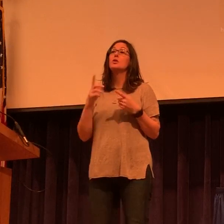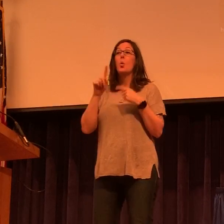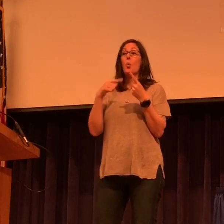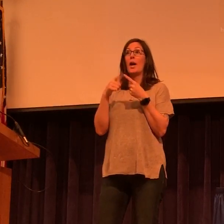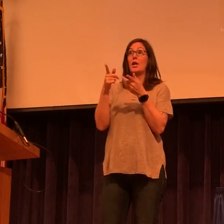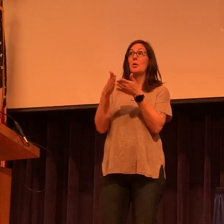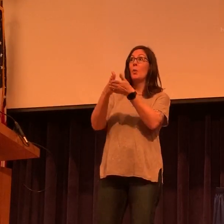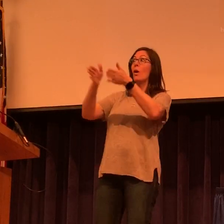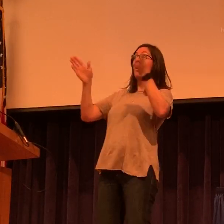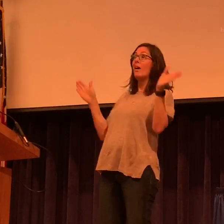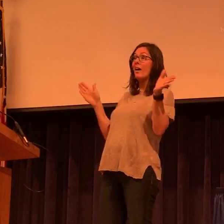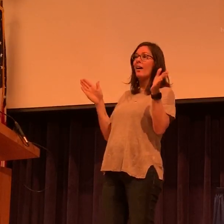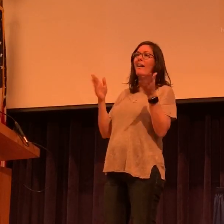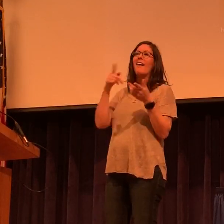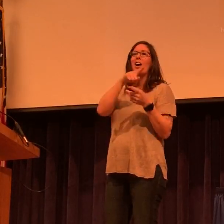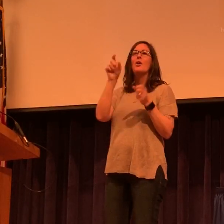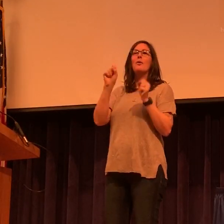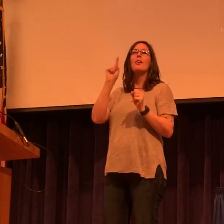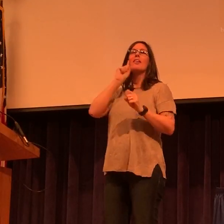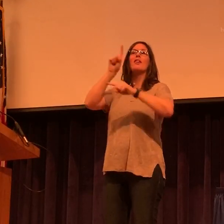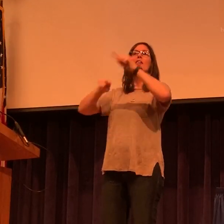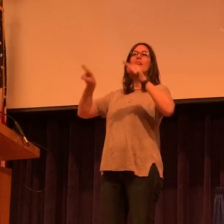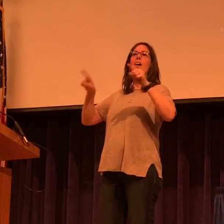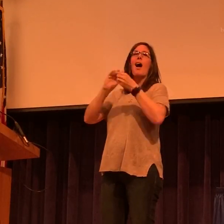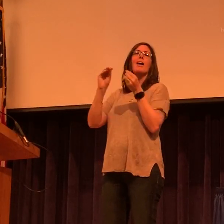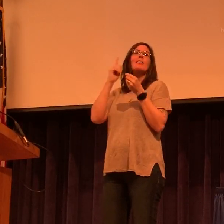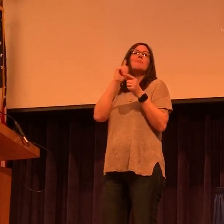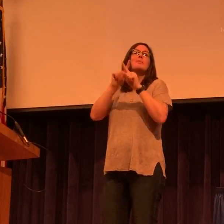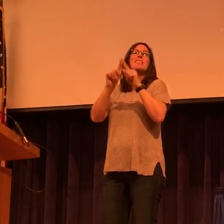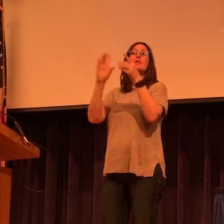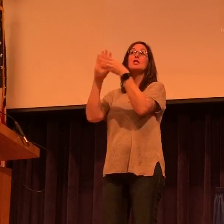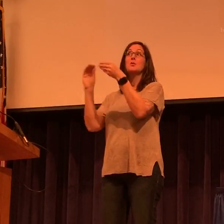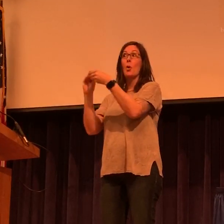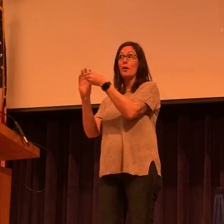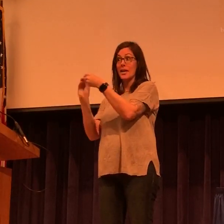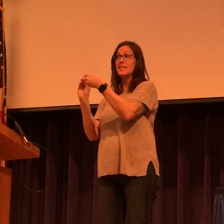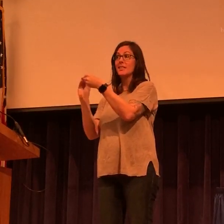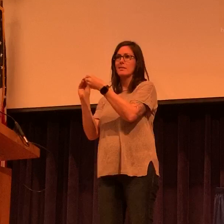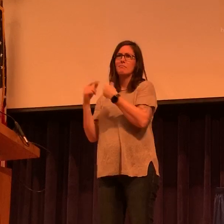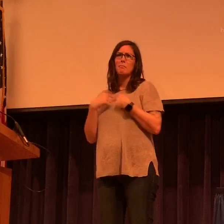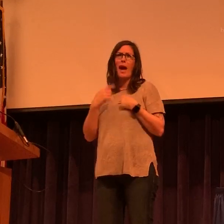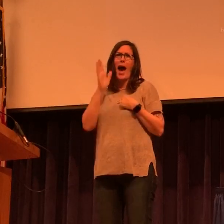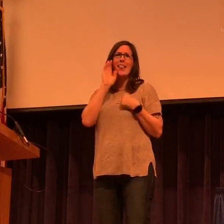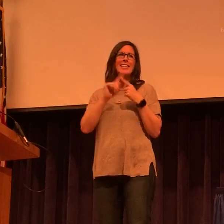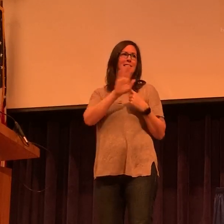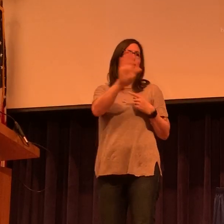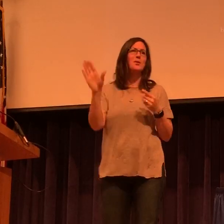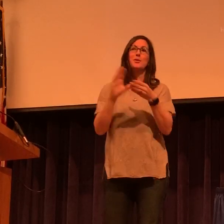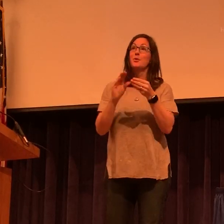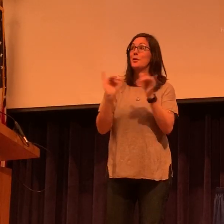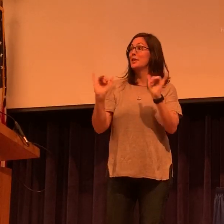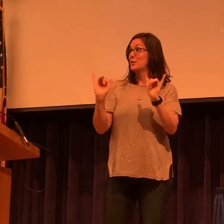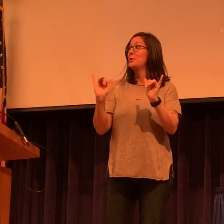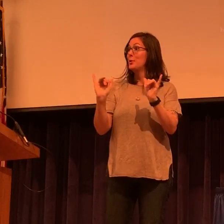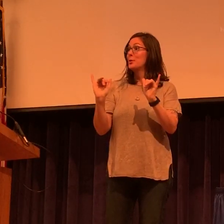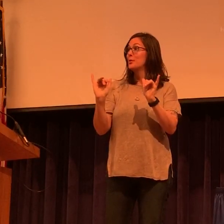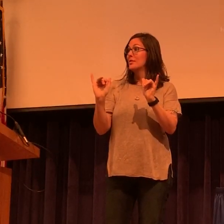language users, or use language that's more inclusive? When you do that and you broaden your language, you open yourselves up to more